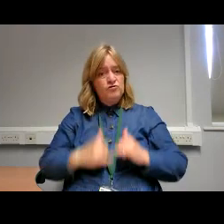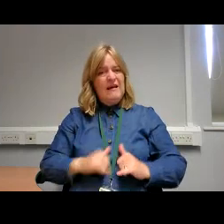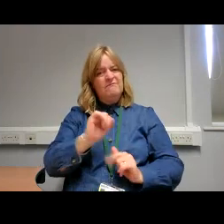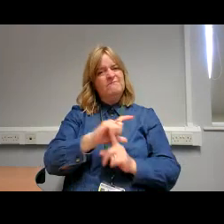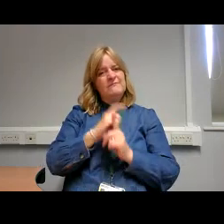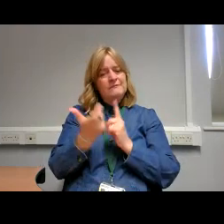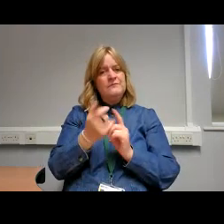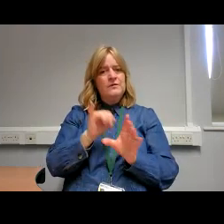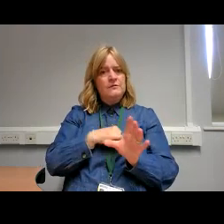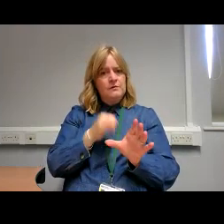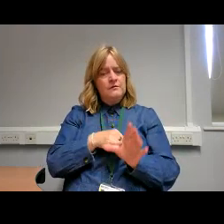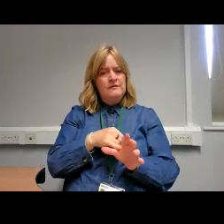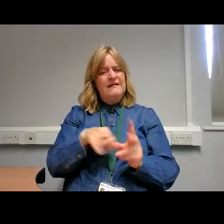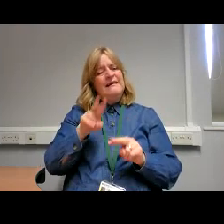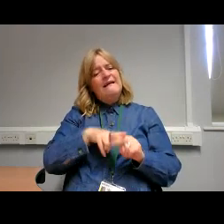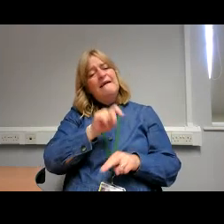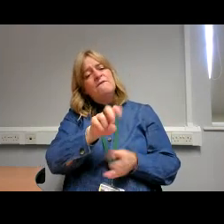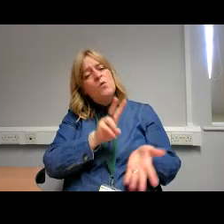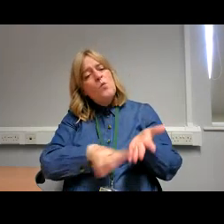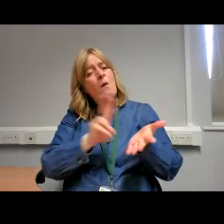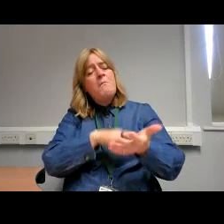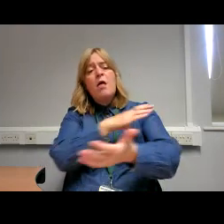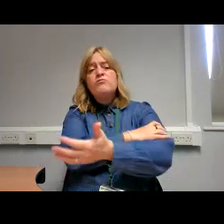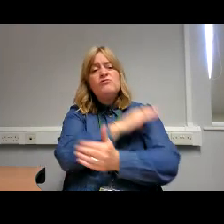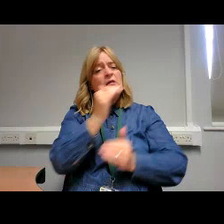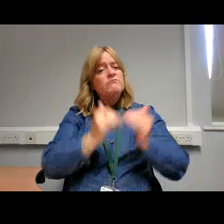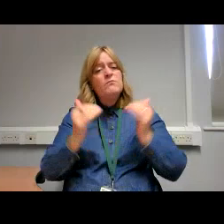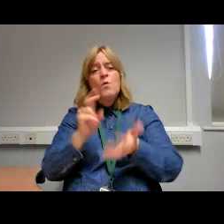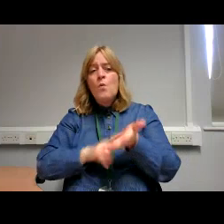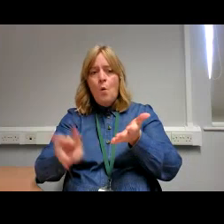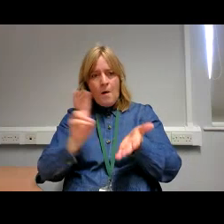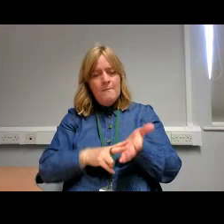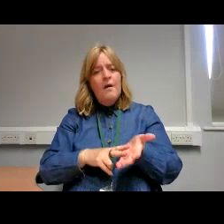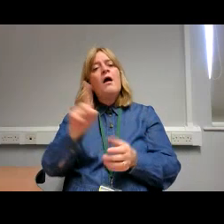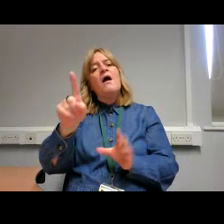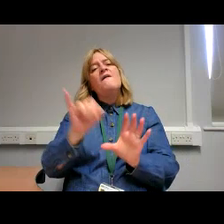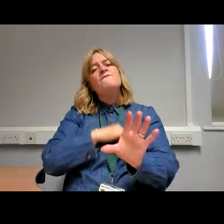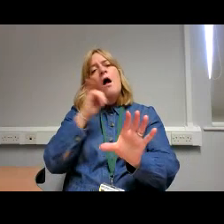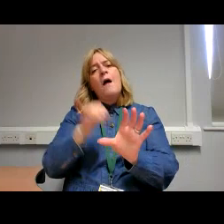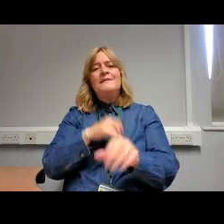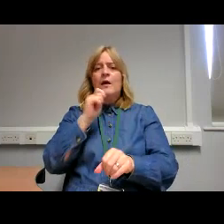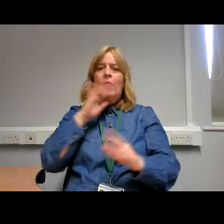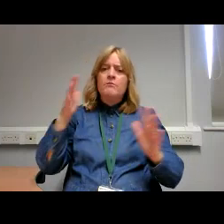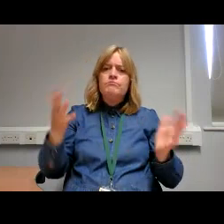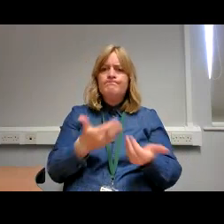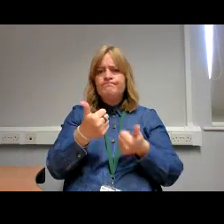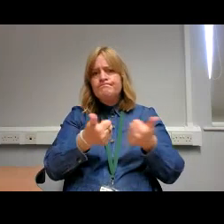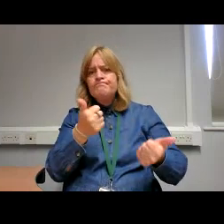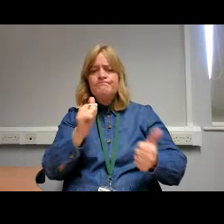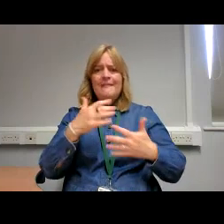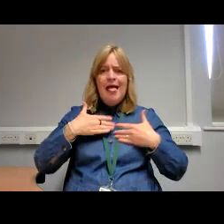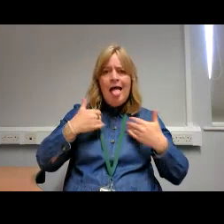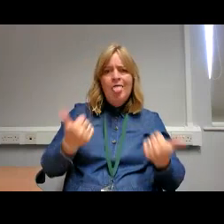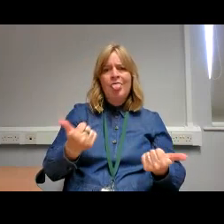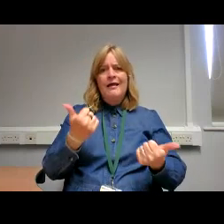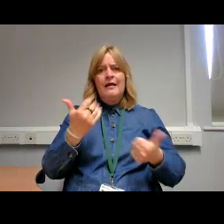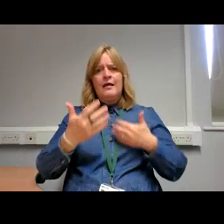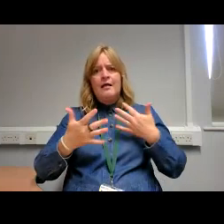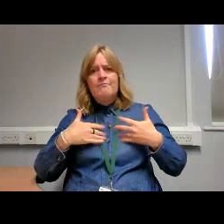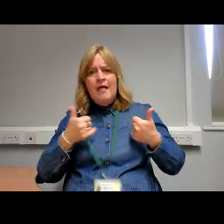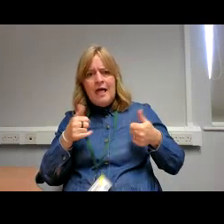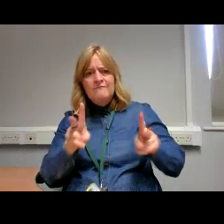and your blood pressure was normal. The pharmacist would just promote some healthy behaviours and give you any advice that you might need. If